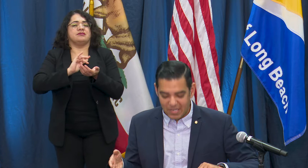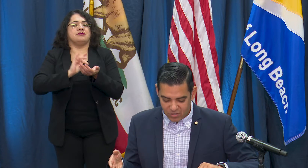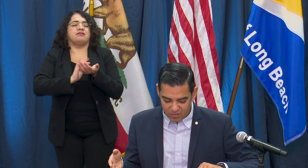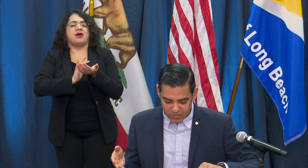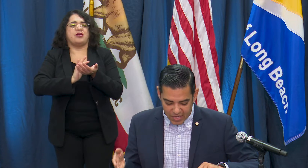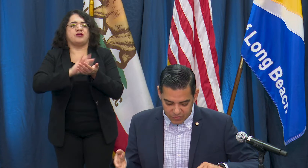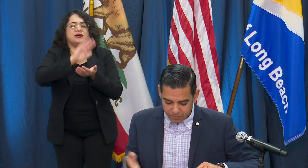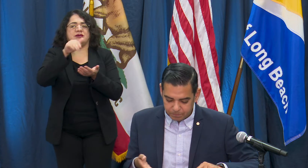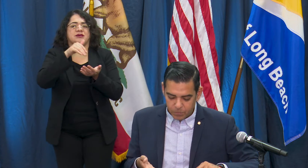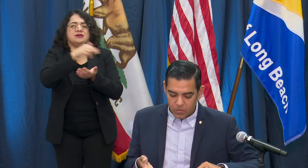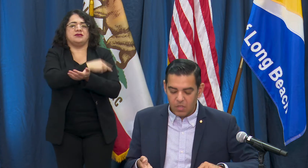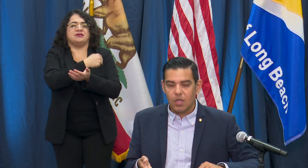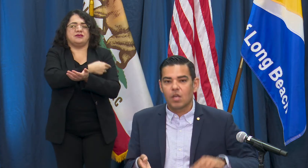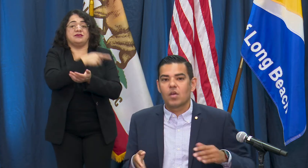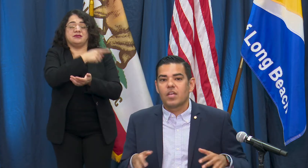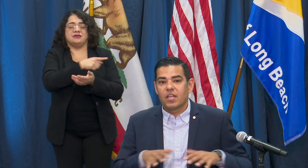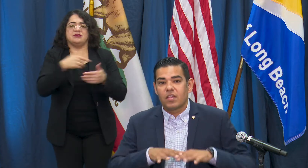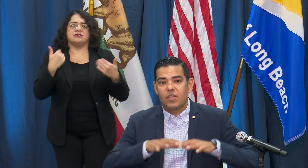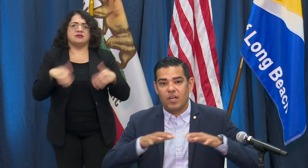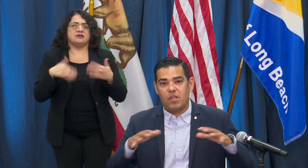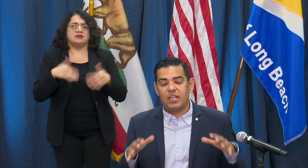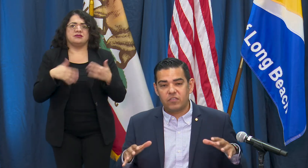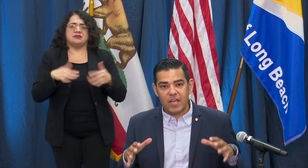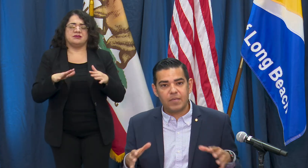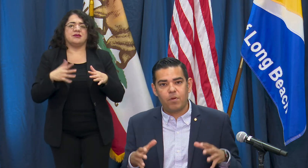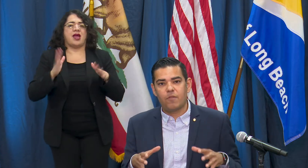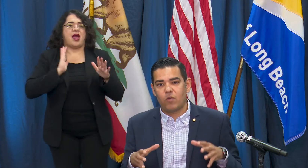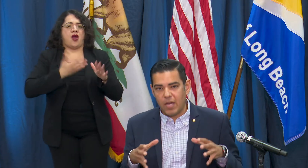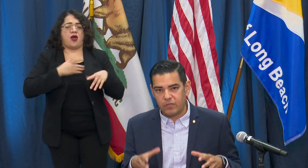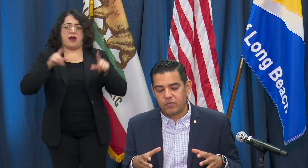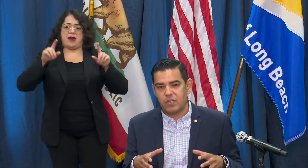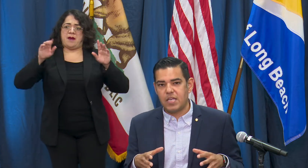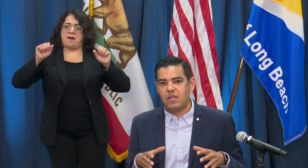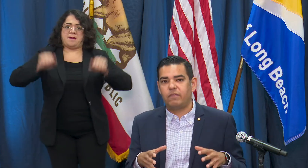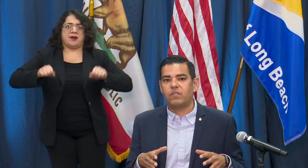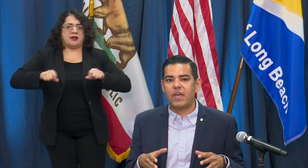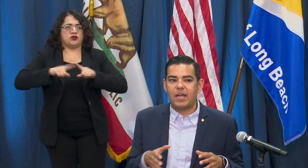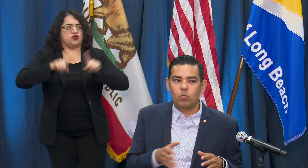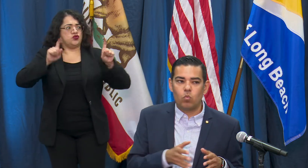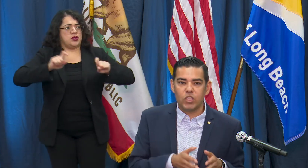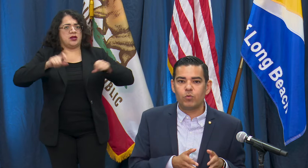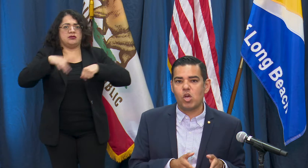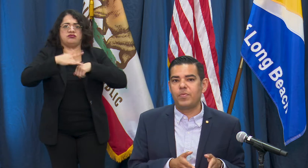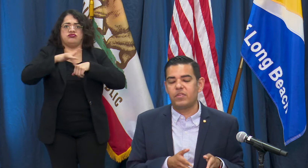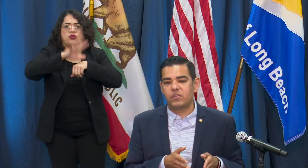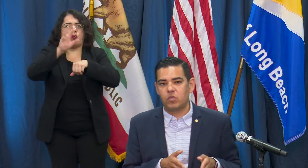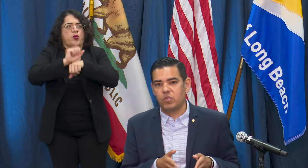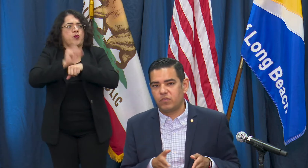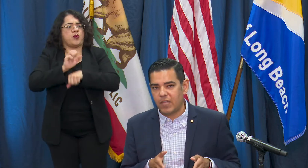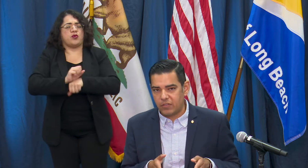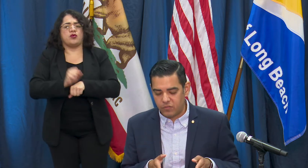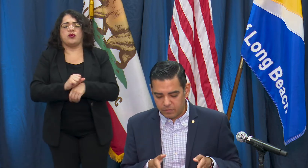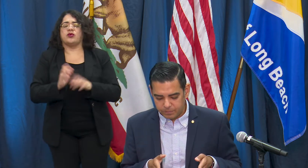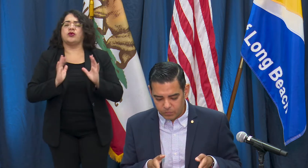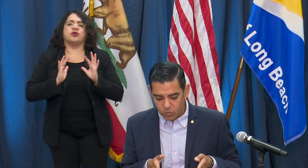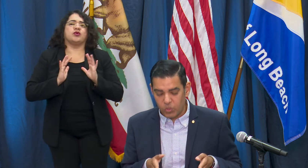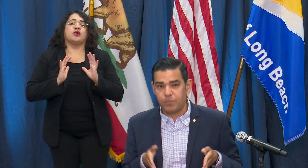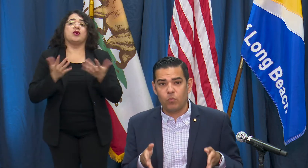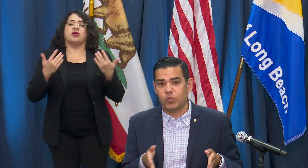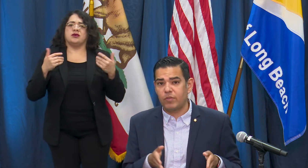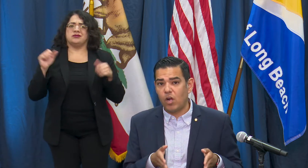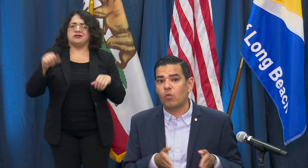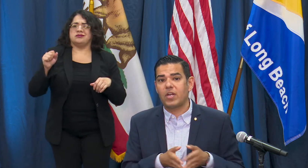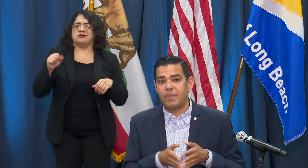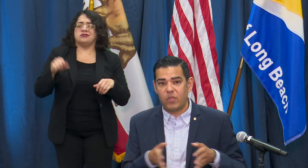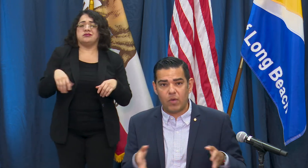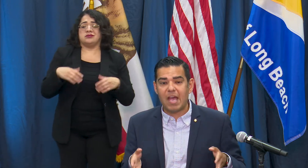good capacity of tests. The exciting part for us is that once we open these two new sites,